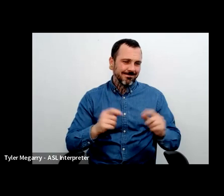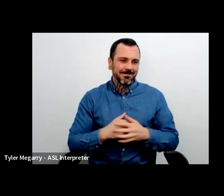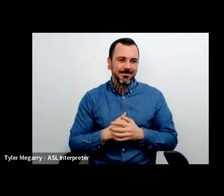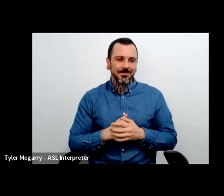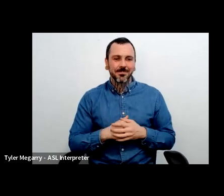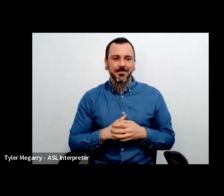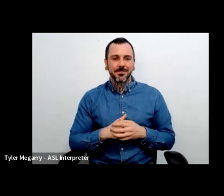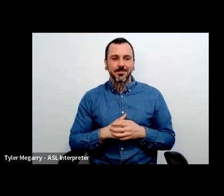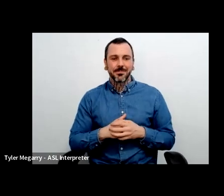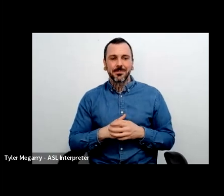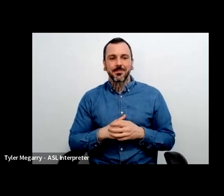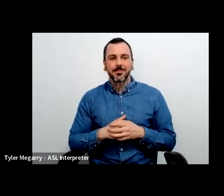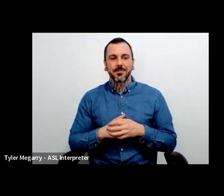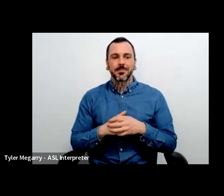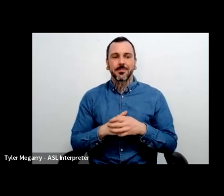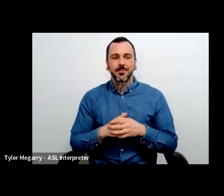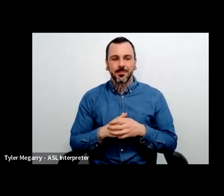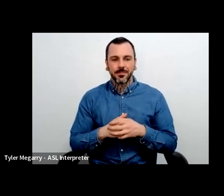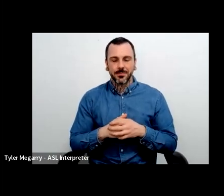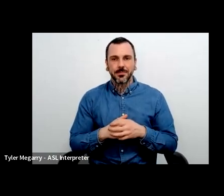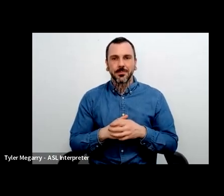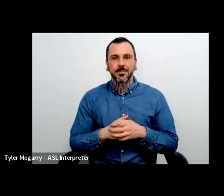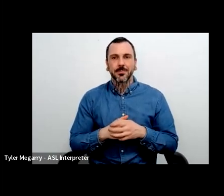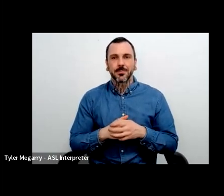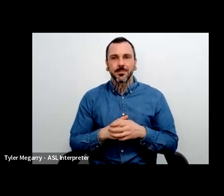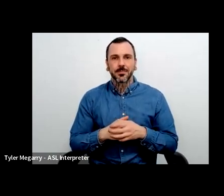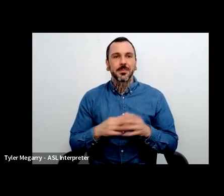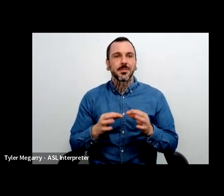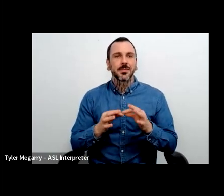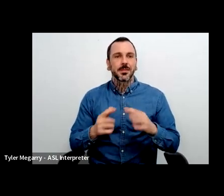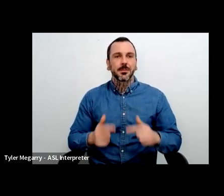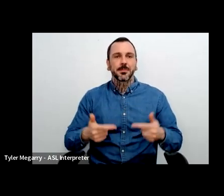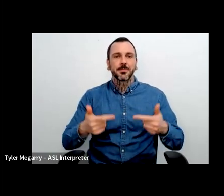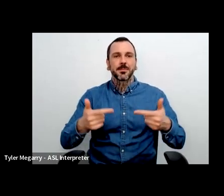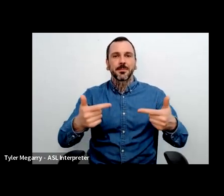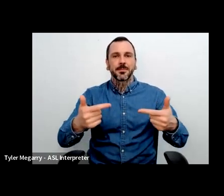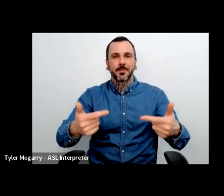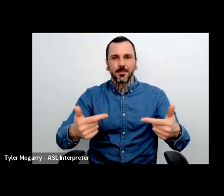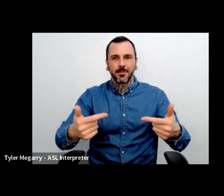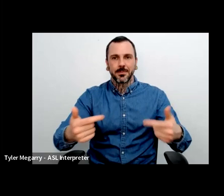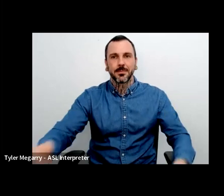I did want to bring up an issue, and that is the issue of it's